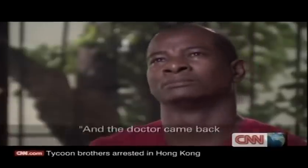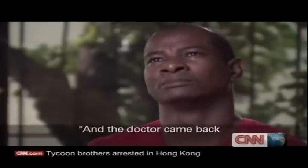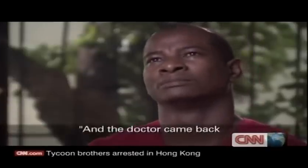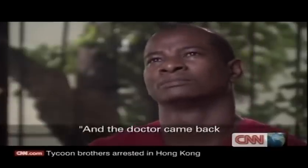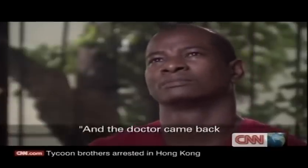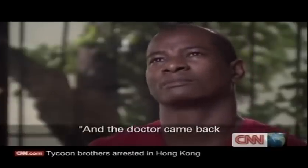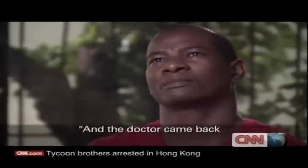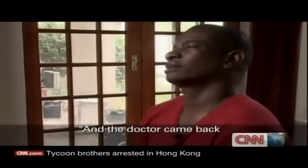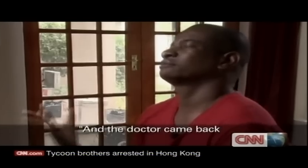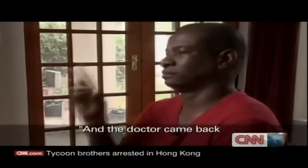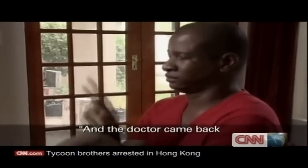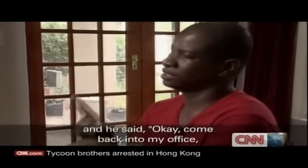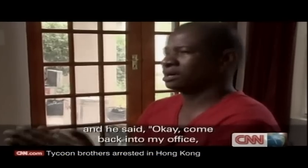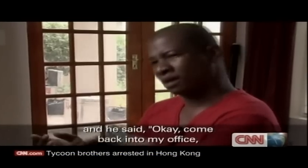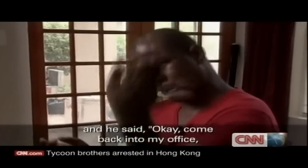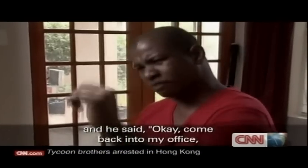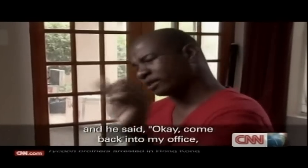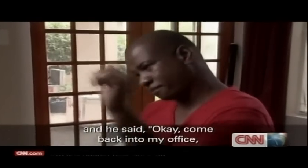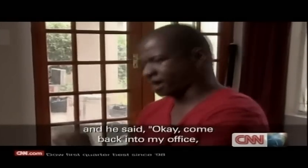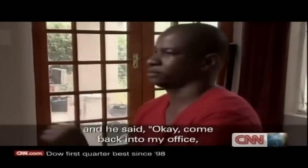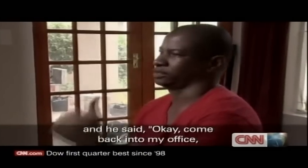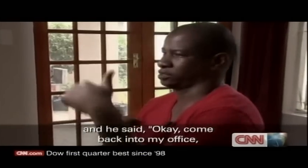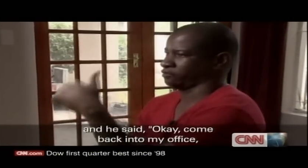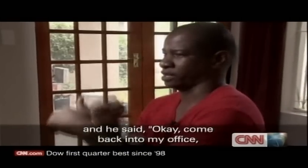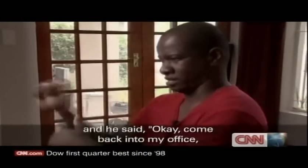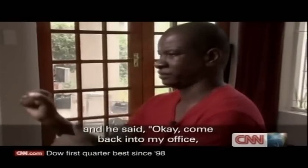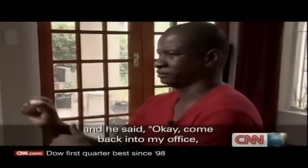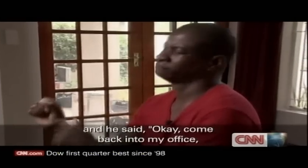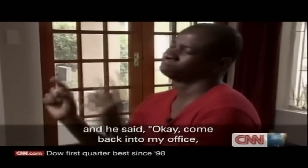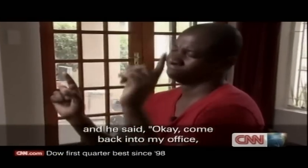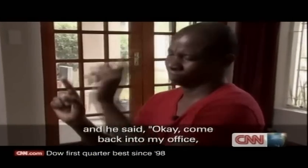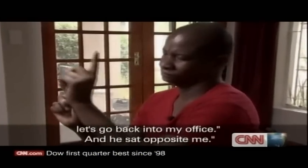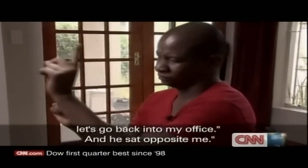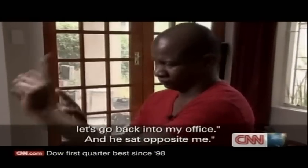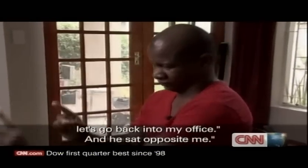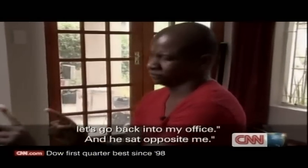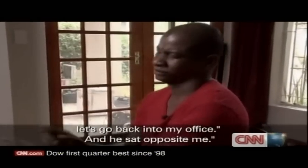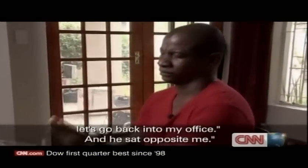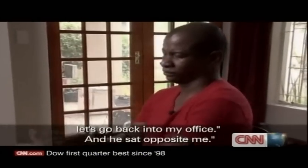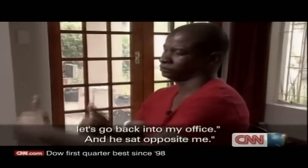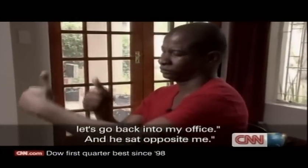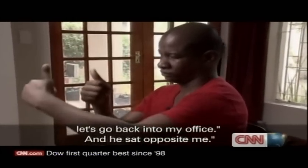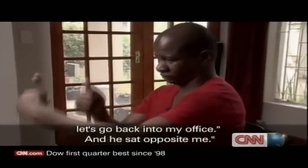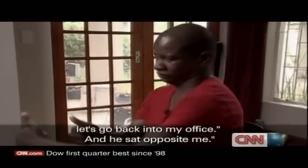And the doctor came back. And he said, okay, come back into my office. Let's go back into my office. And he